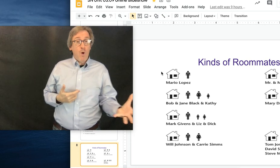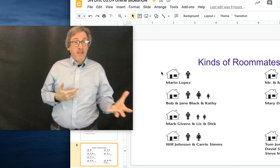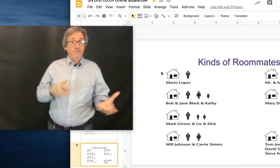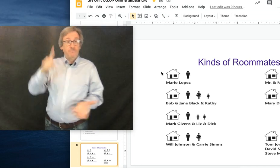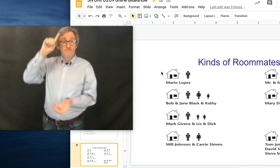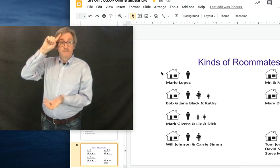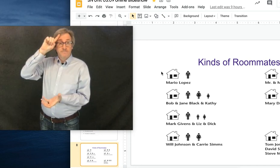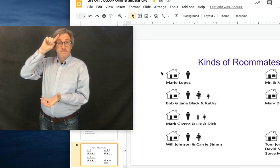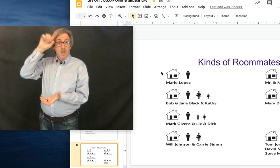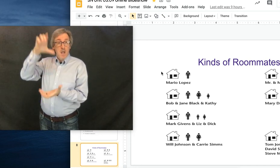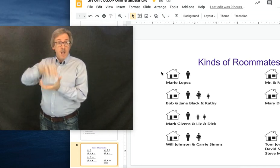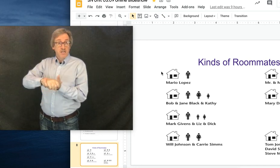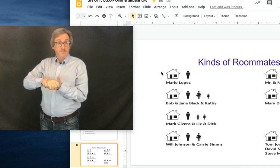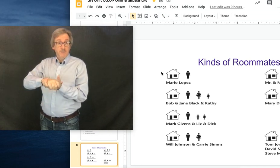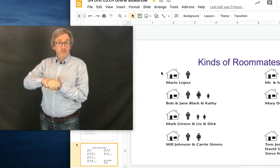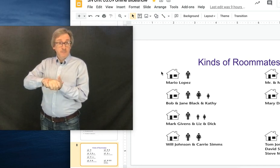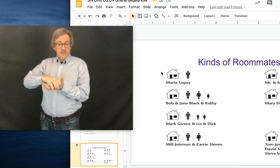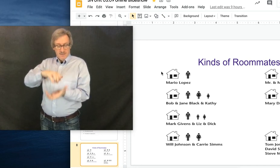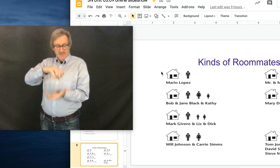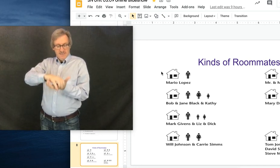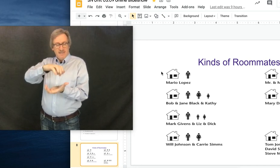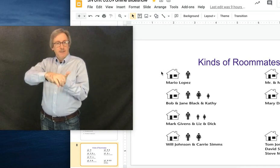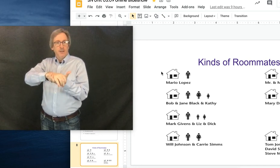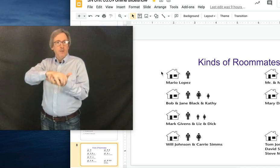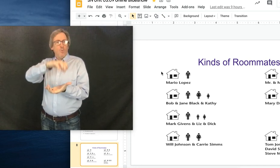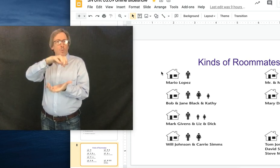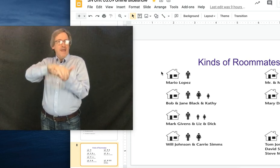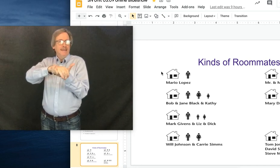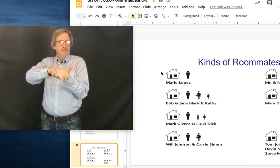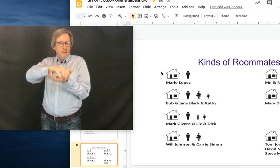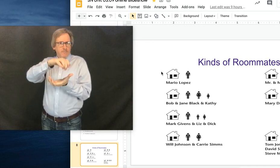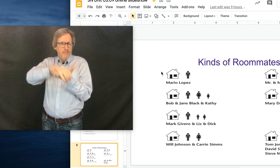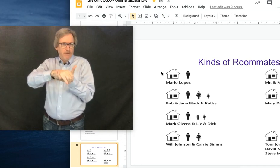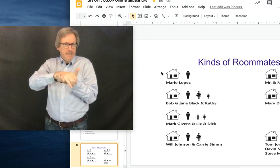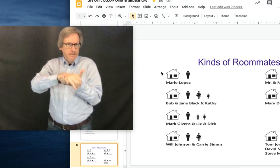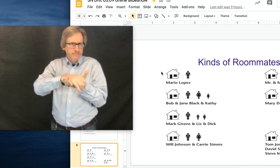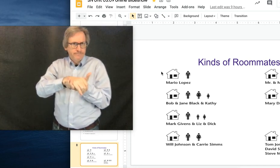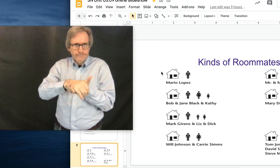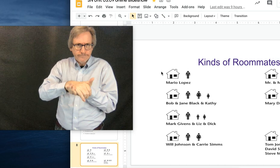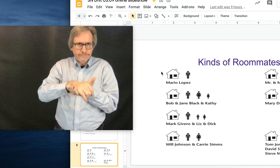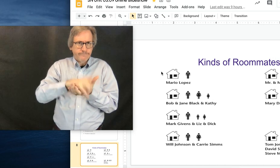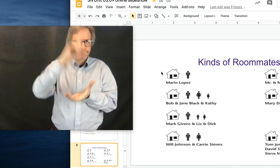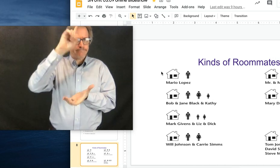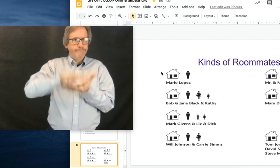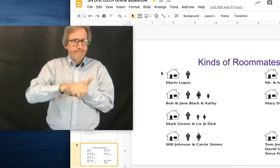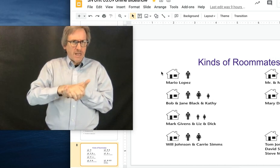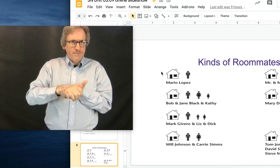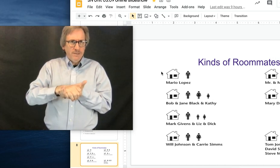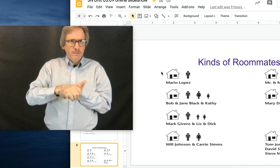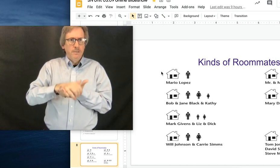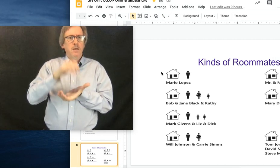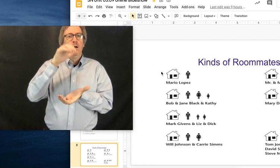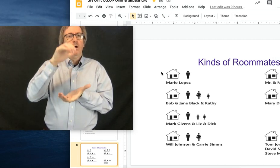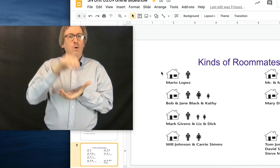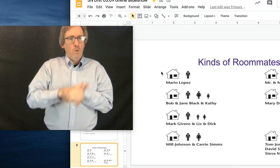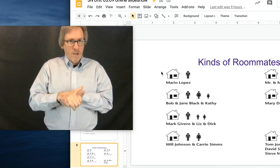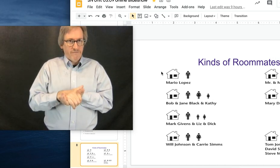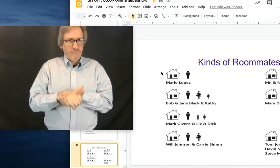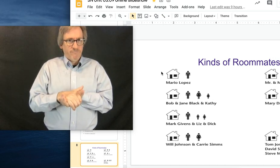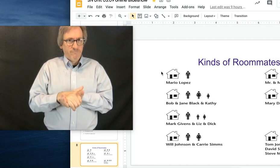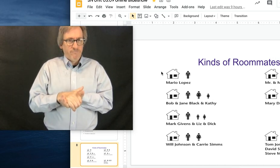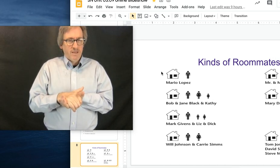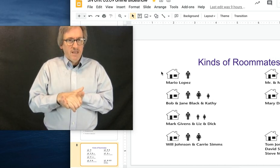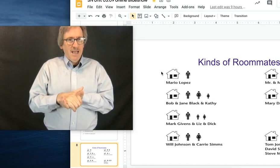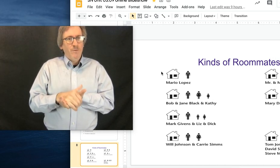husband and wife, husband, this is like wedded, married, husband,